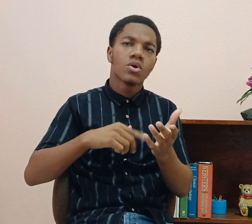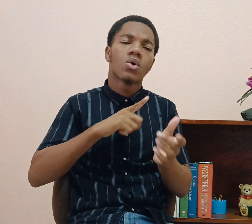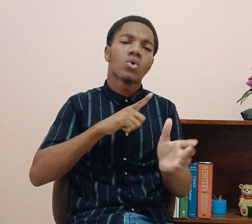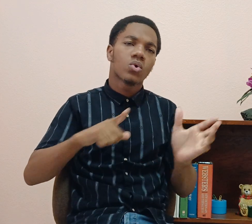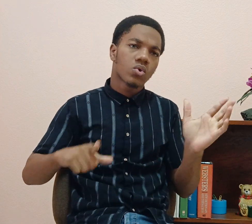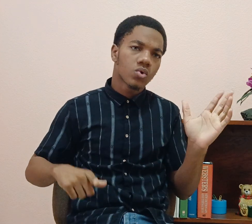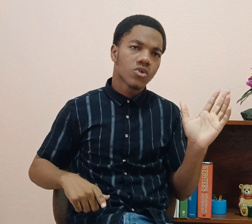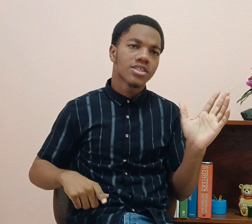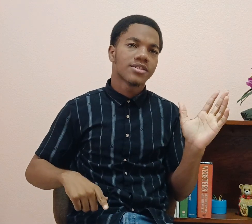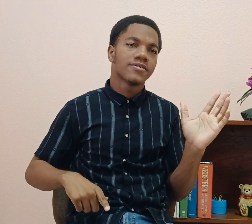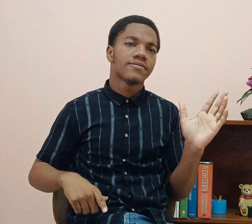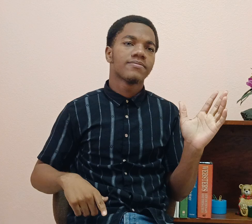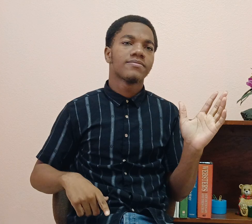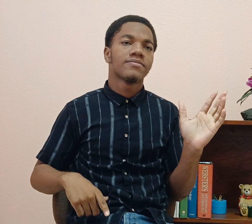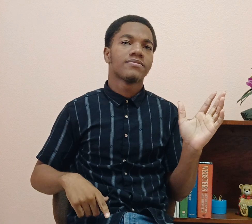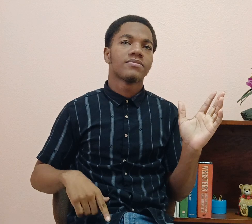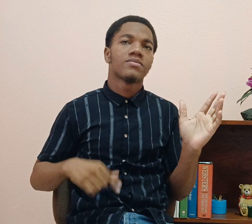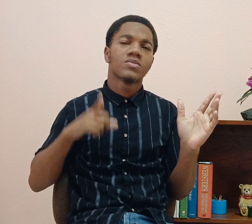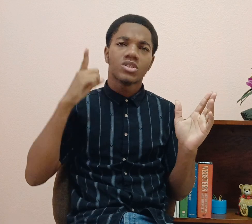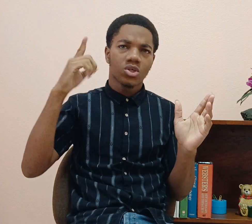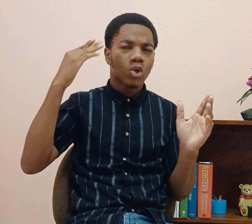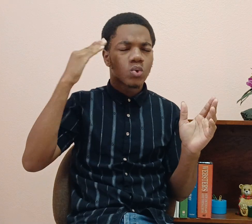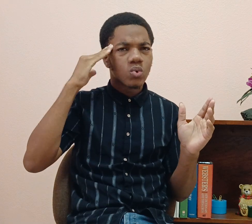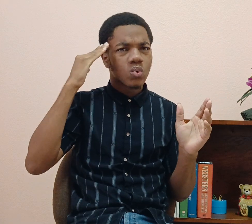You know that I'm very sorry.